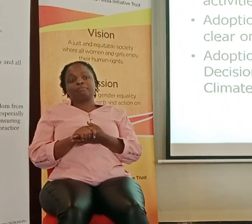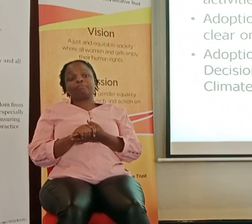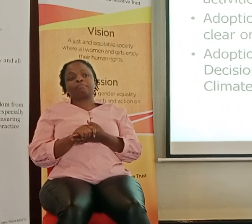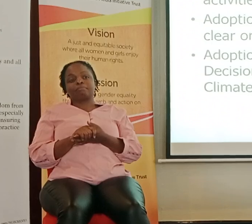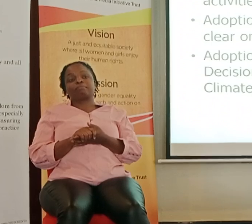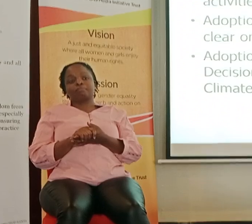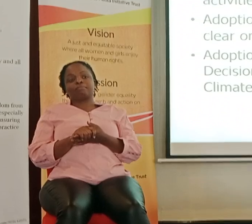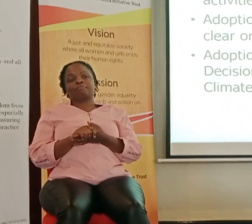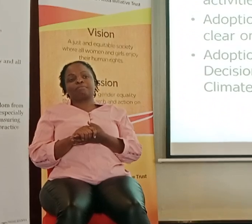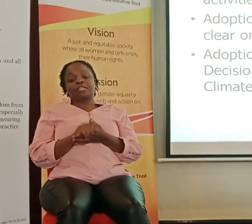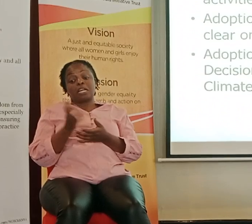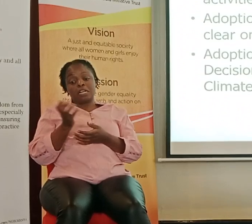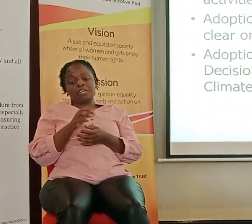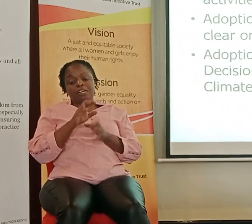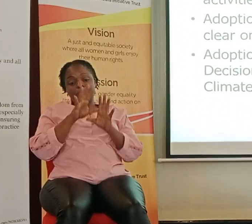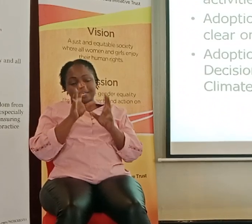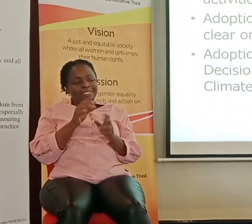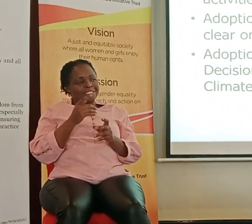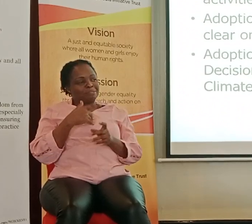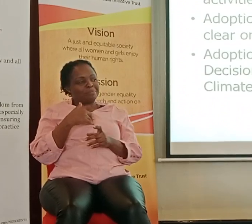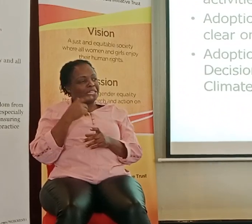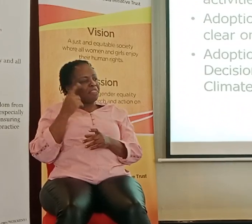I didn't see that coming.